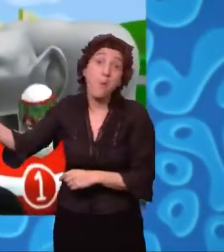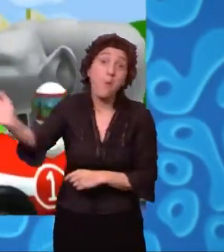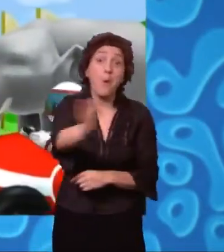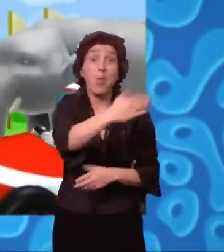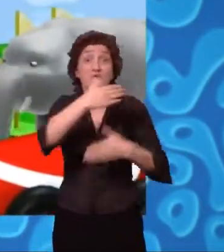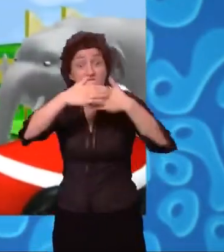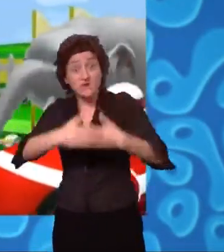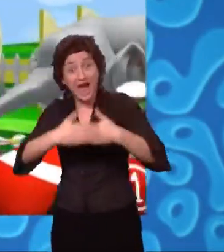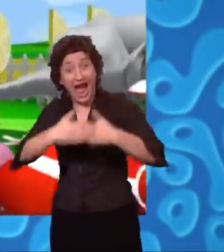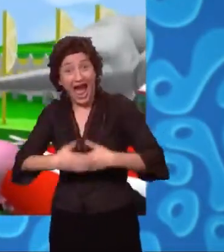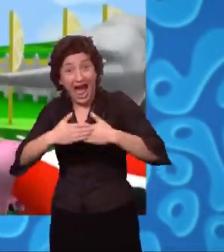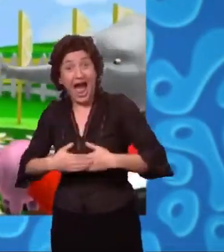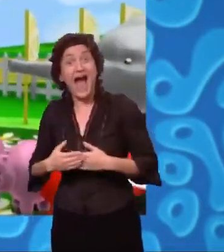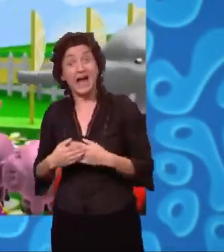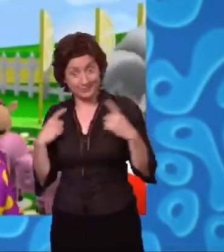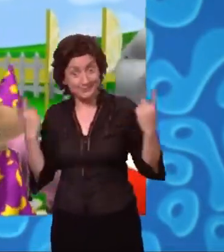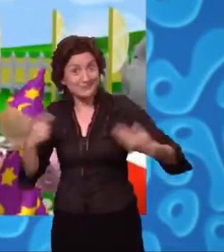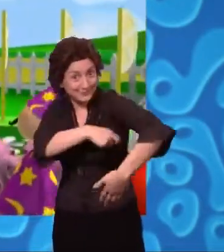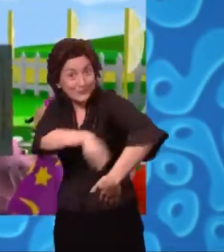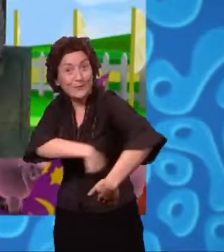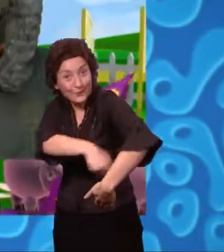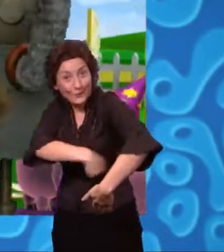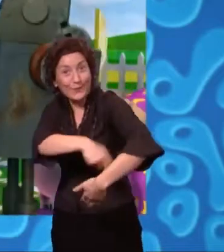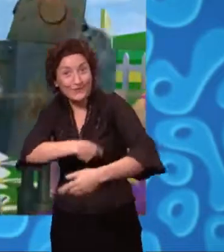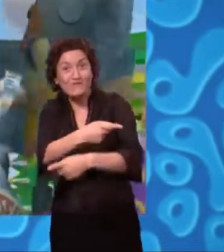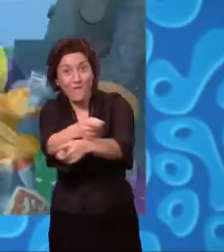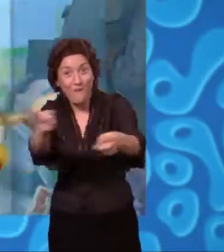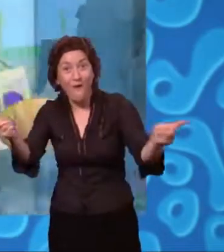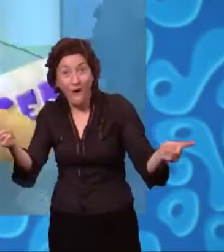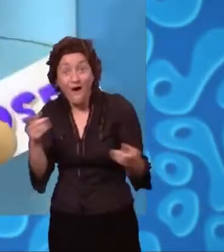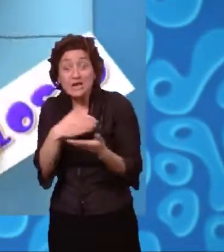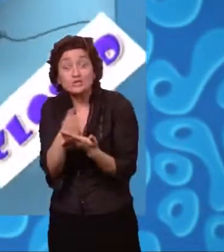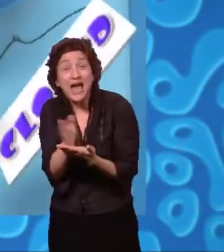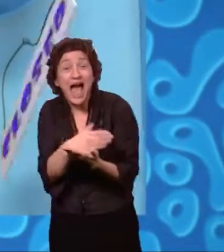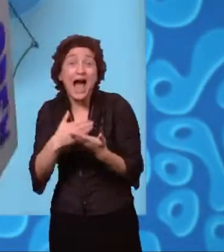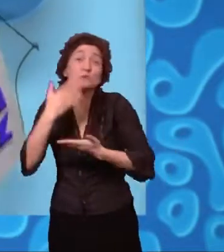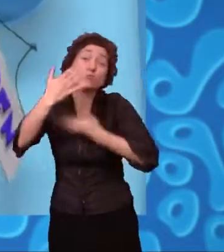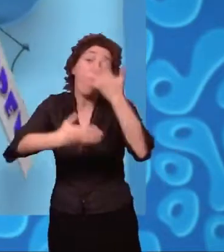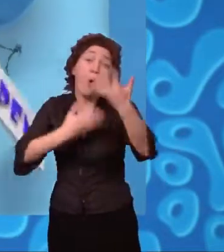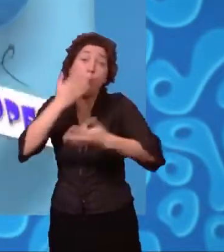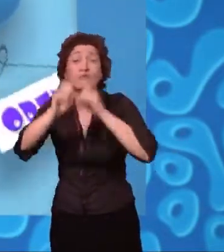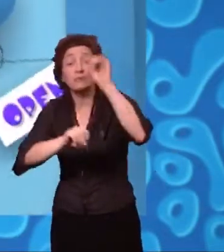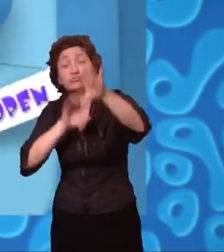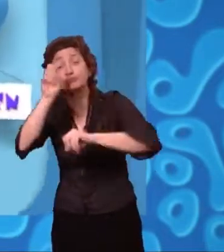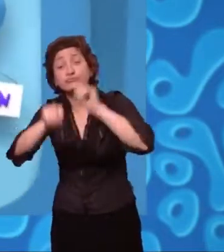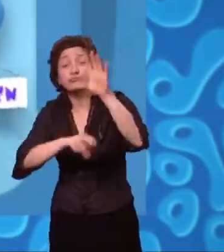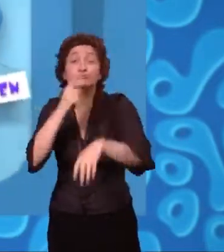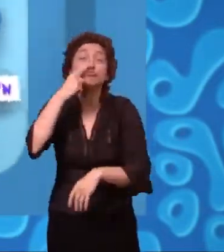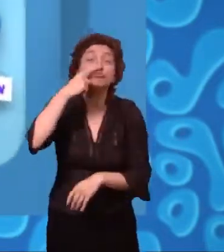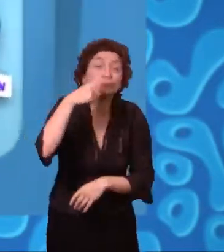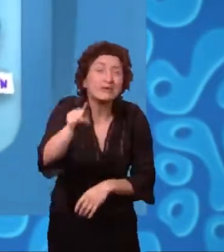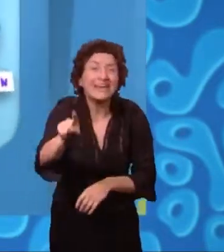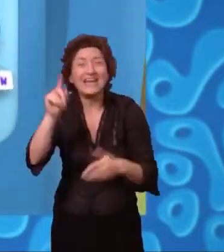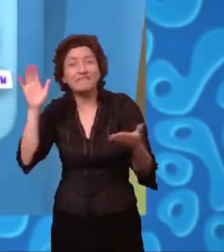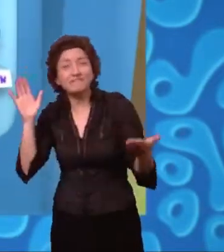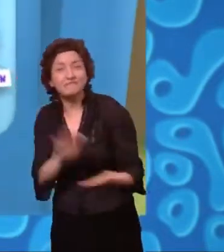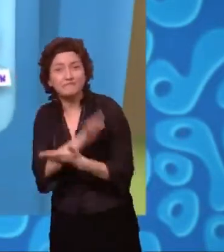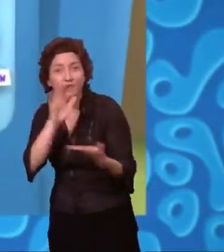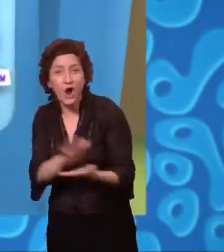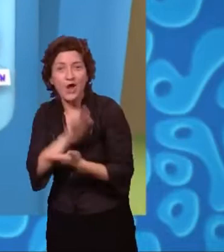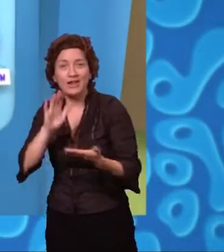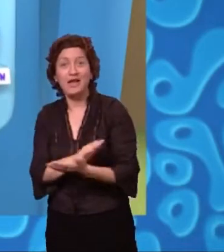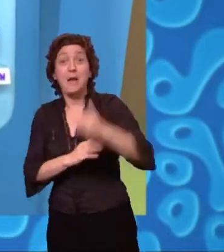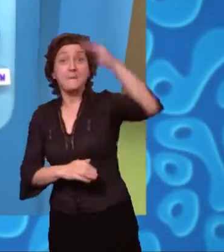Meeting all the friends we cook for, sharing stories, trips and fun. Big cook, little